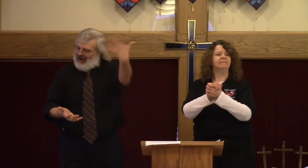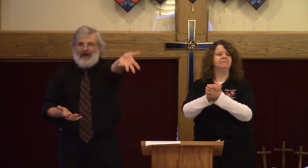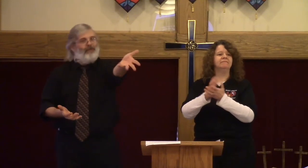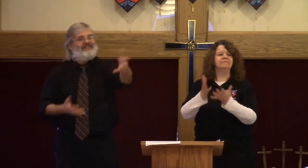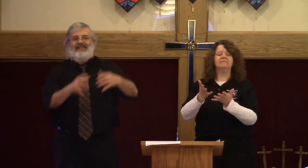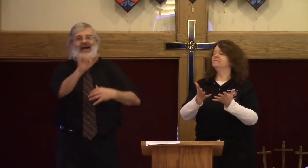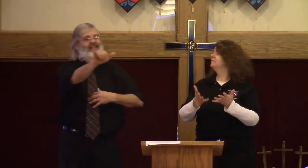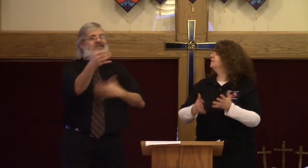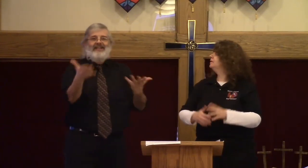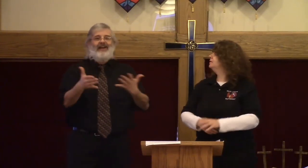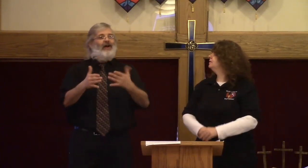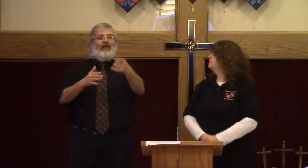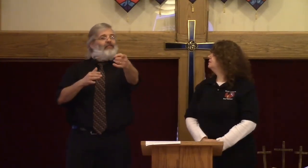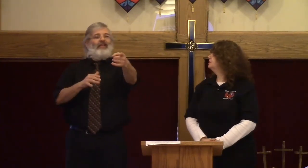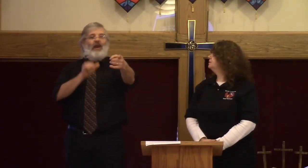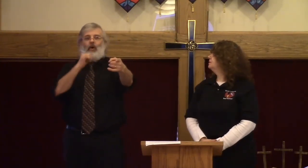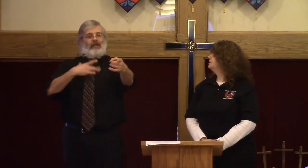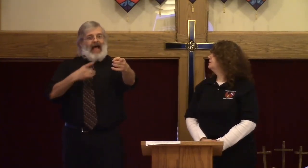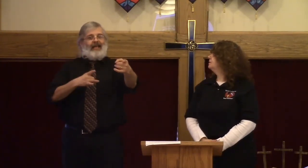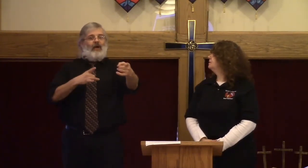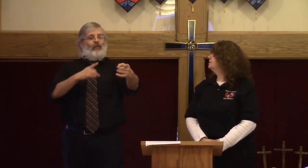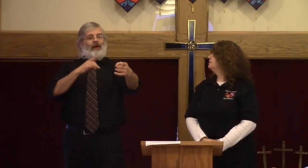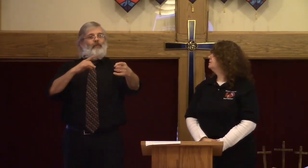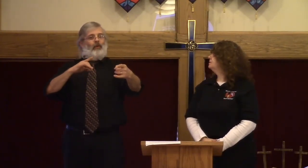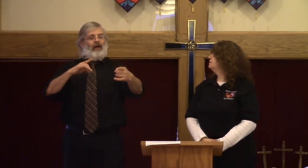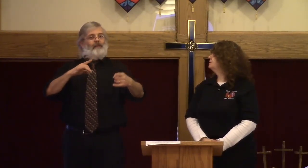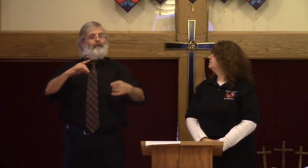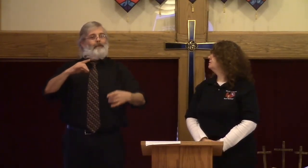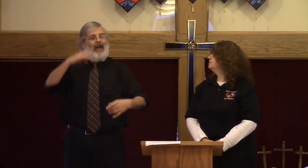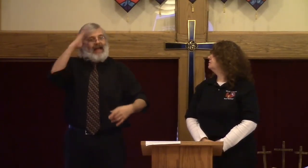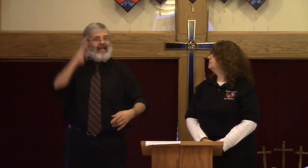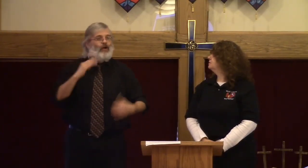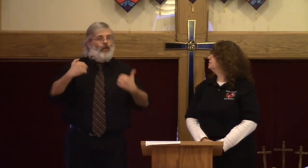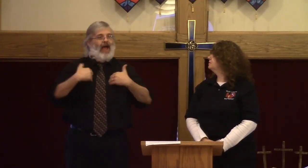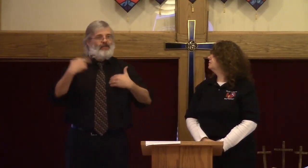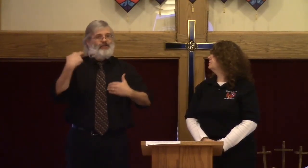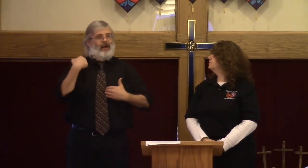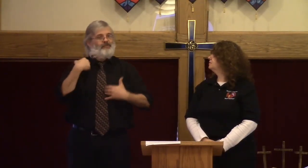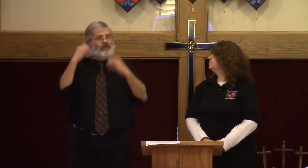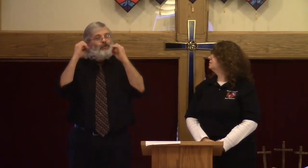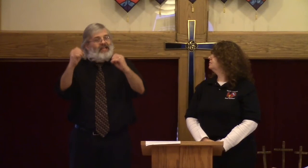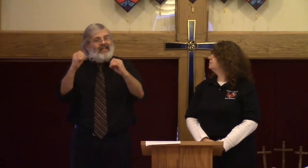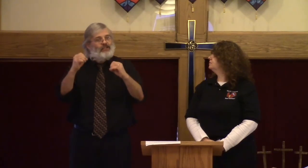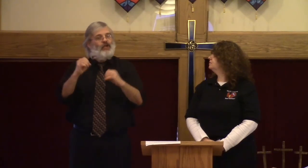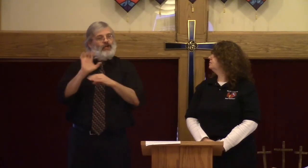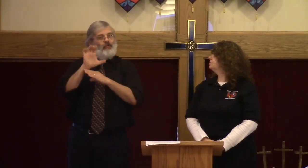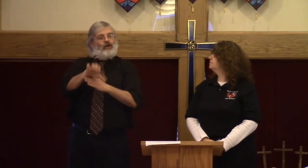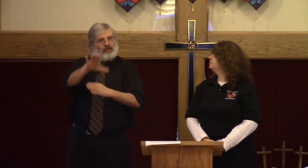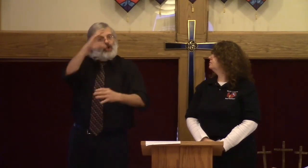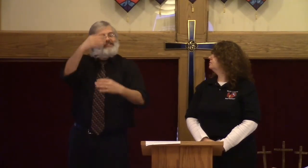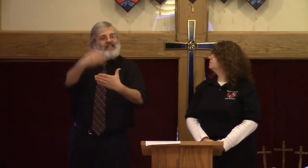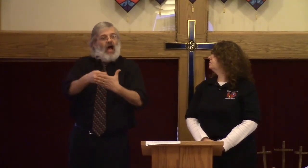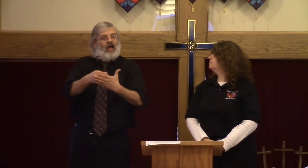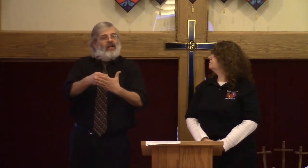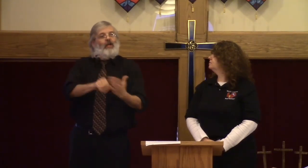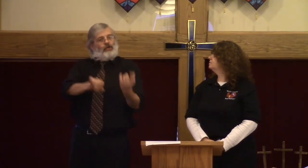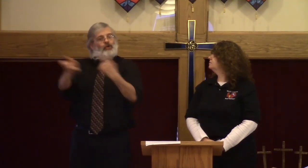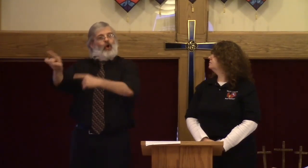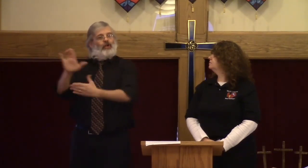Well, but see, that's it. They don't like it when Becky, who has responsibility to teach, forces her son to go to